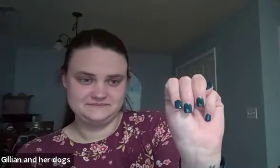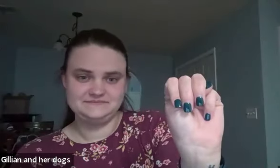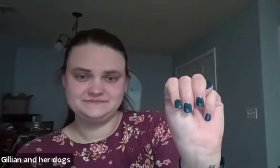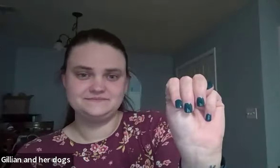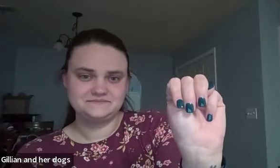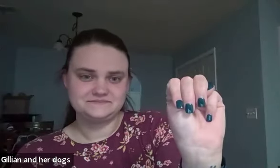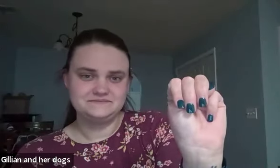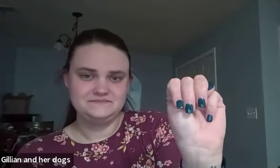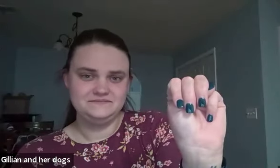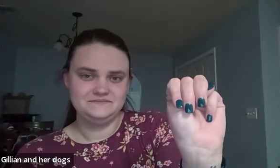Mm-hmm.